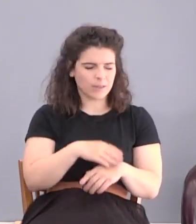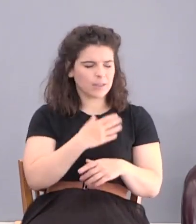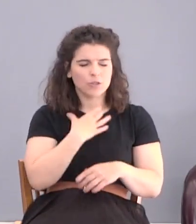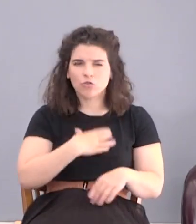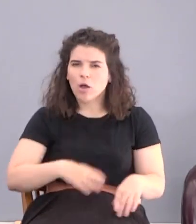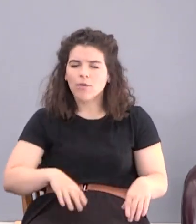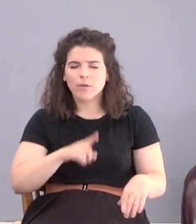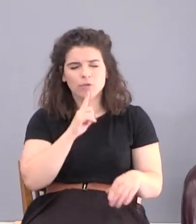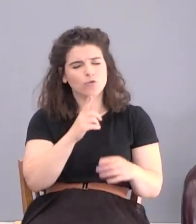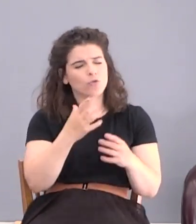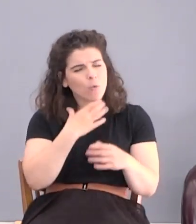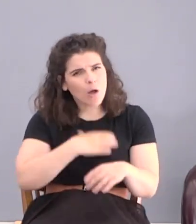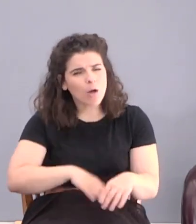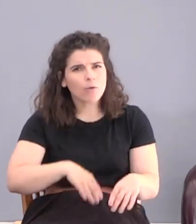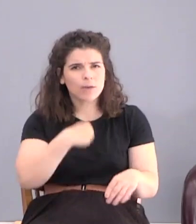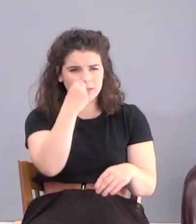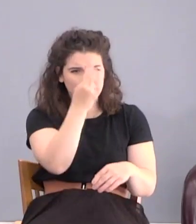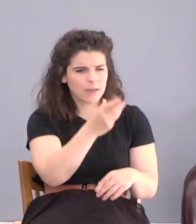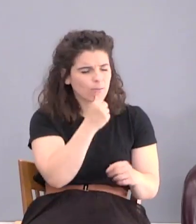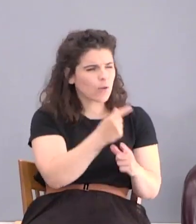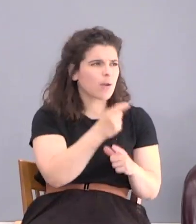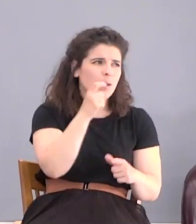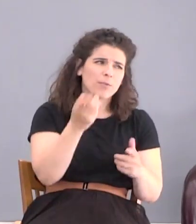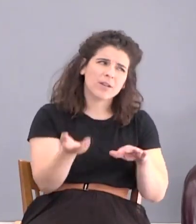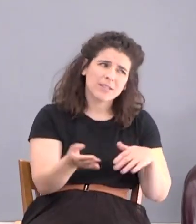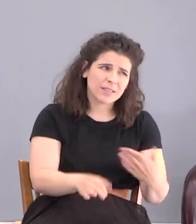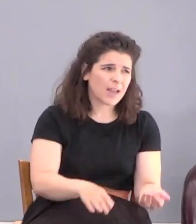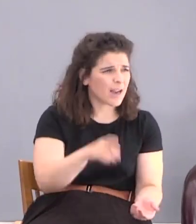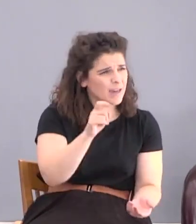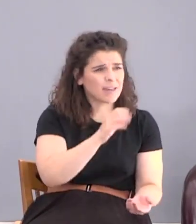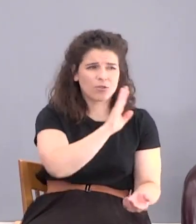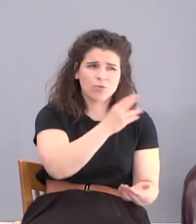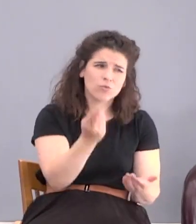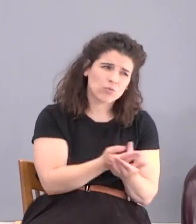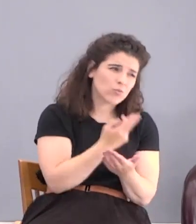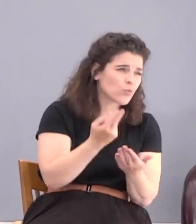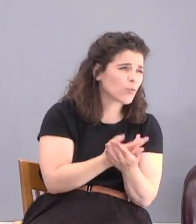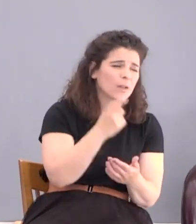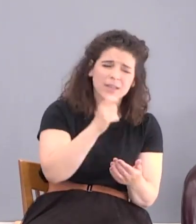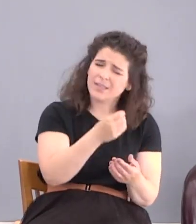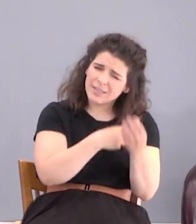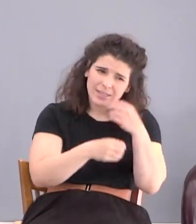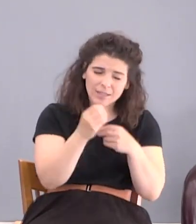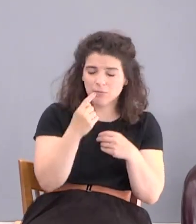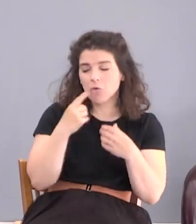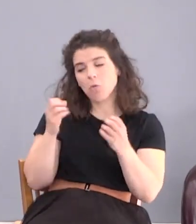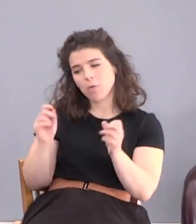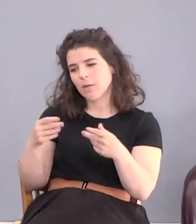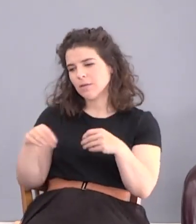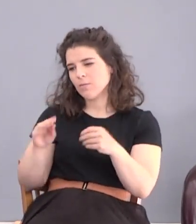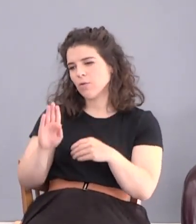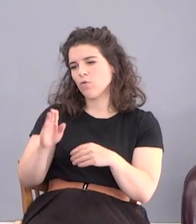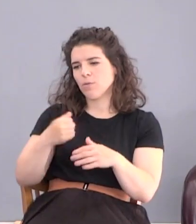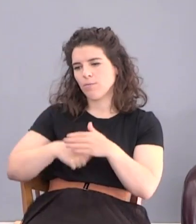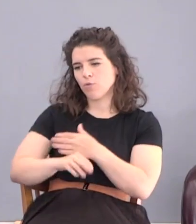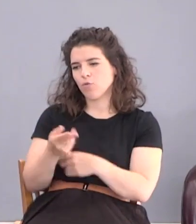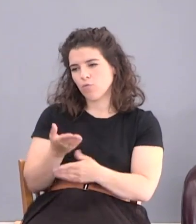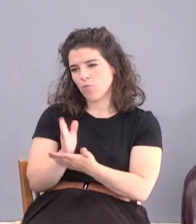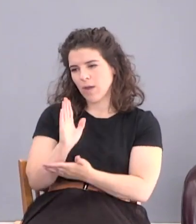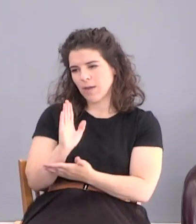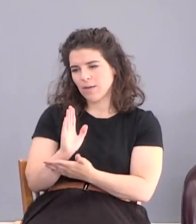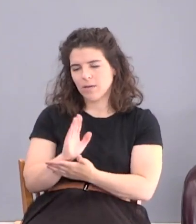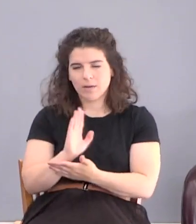hey, I'm about to die. I need some soup. And he says, okay, well, sell me your birthright. And